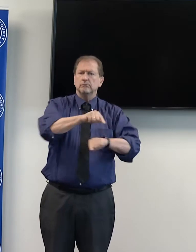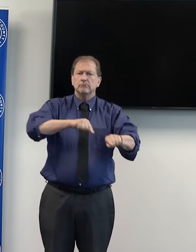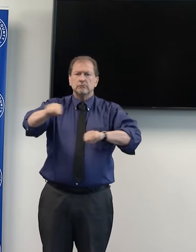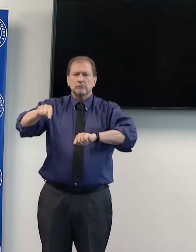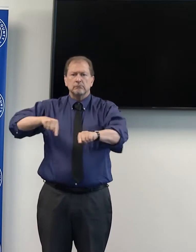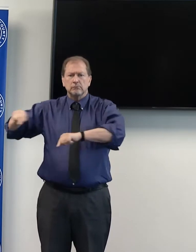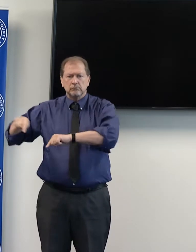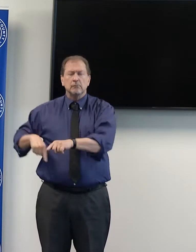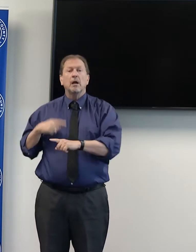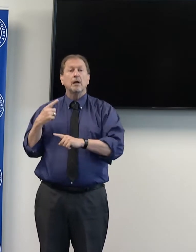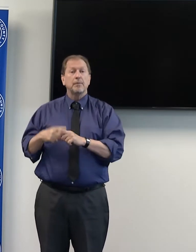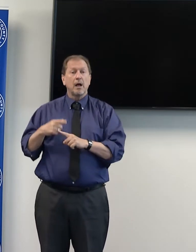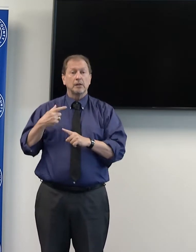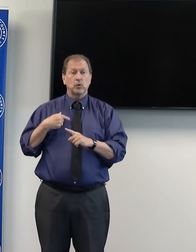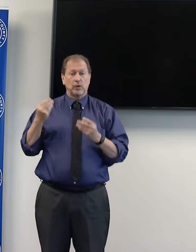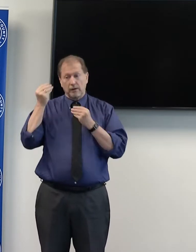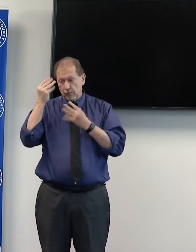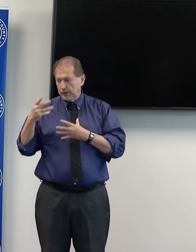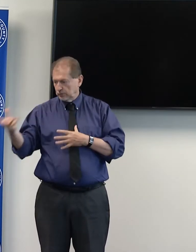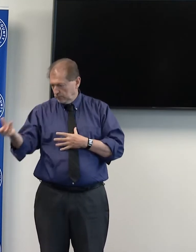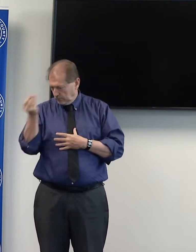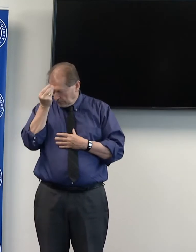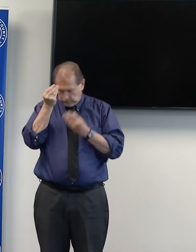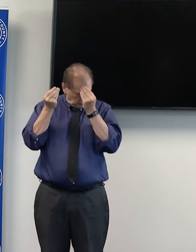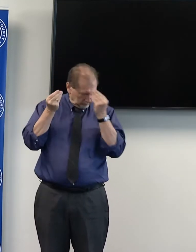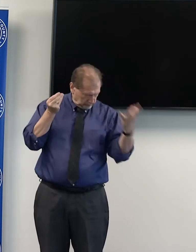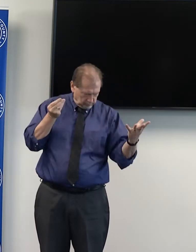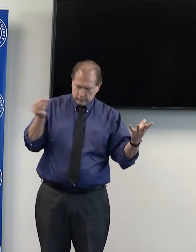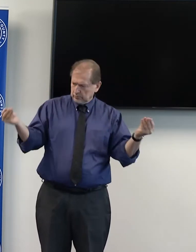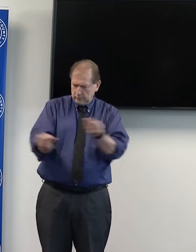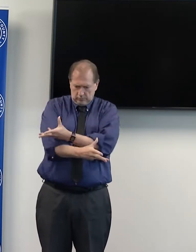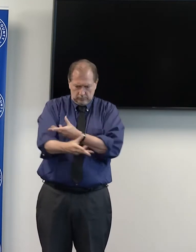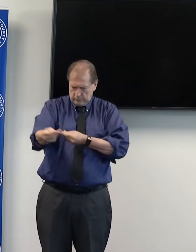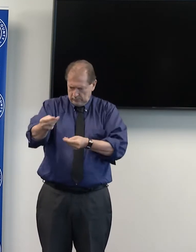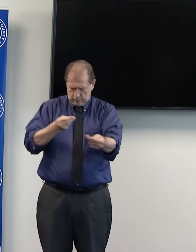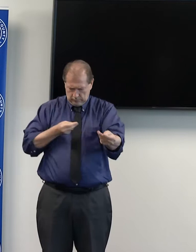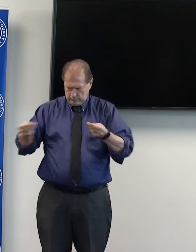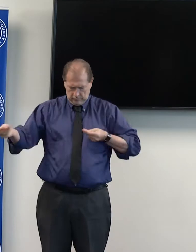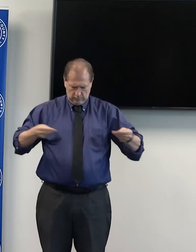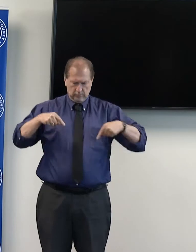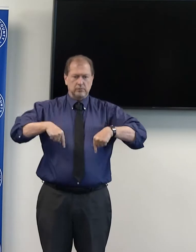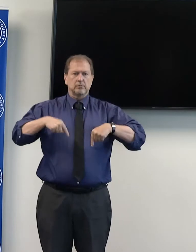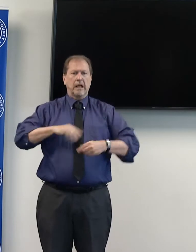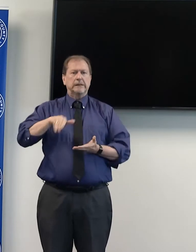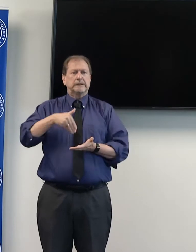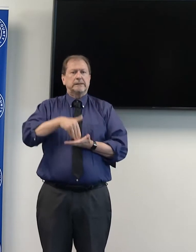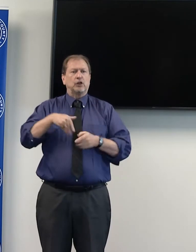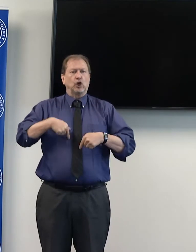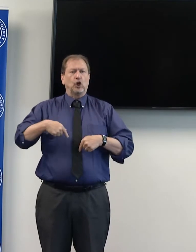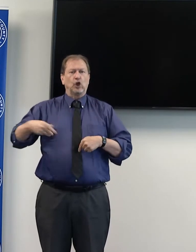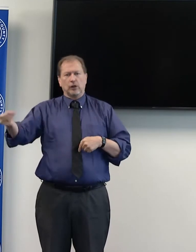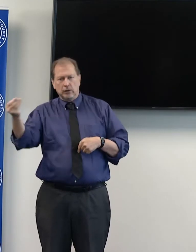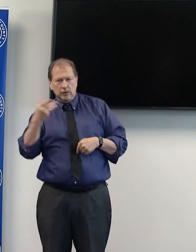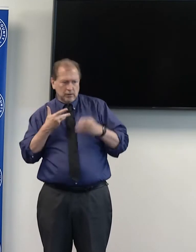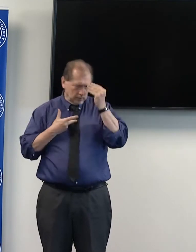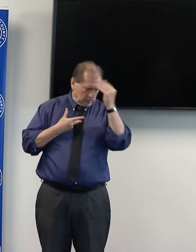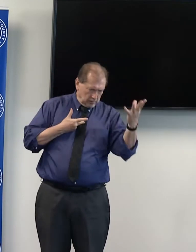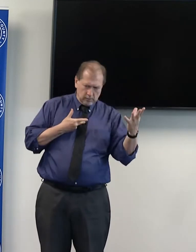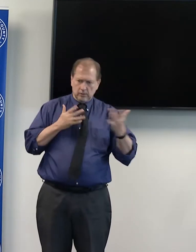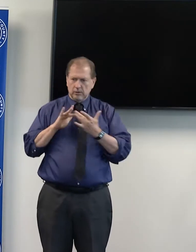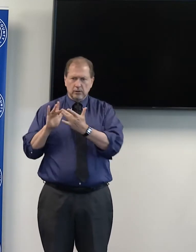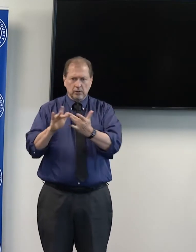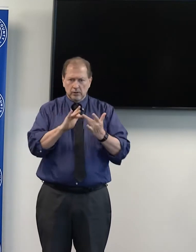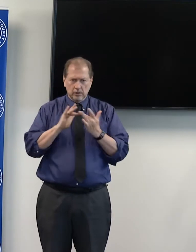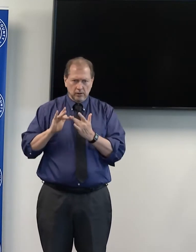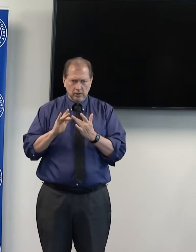with our partners around the region and the state. Now, long before this pandemic hit, the